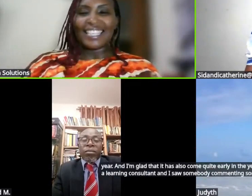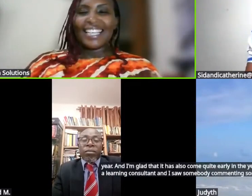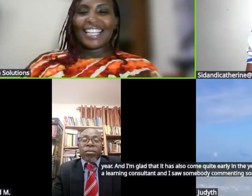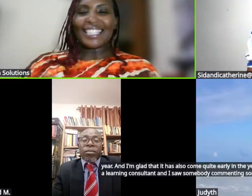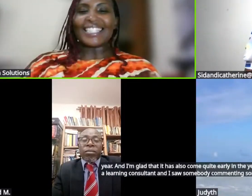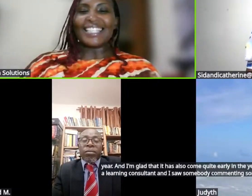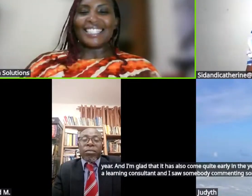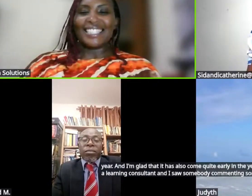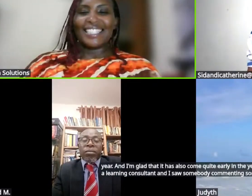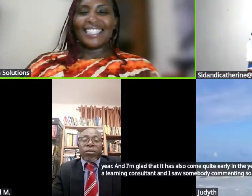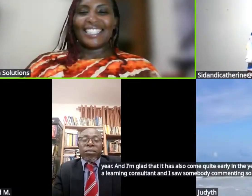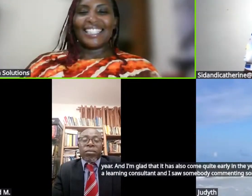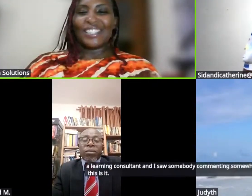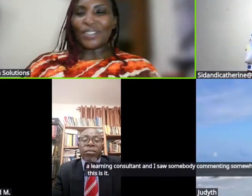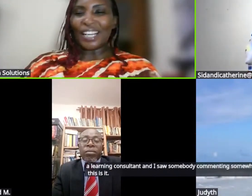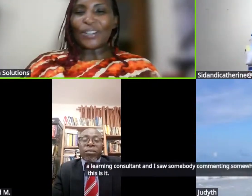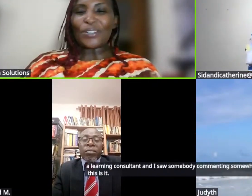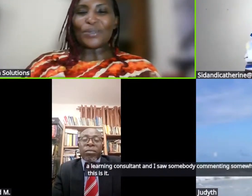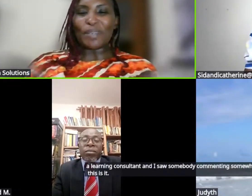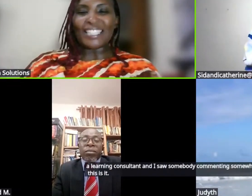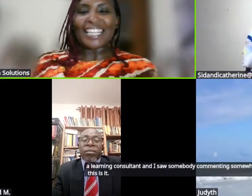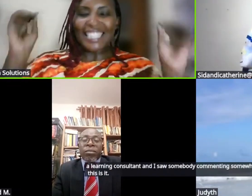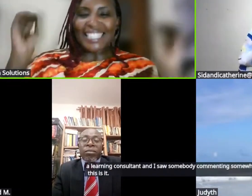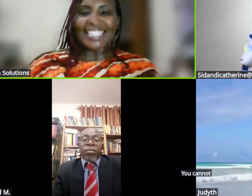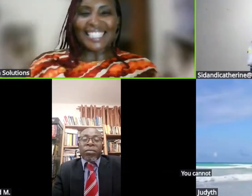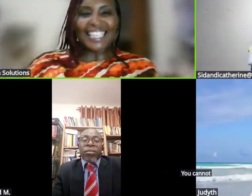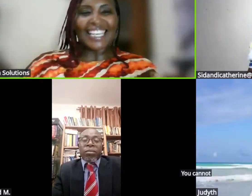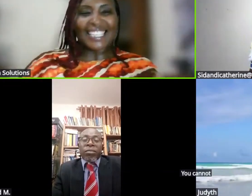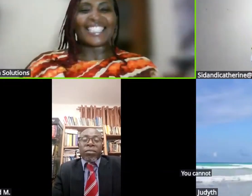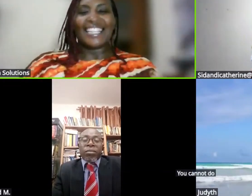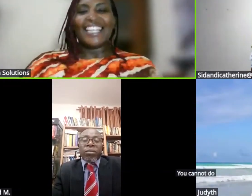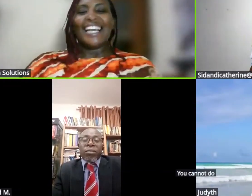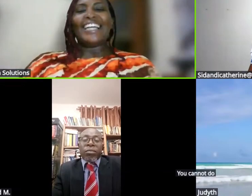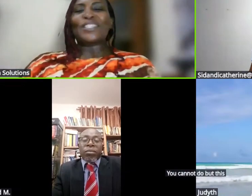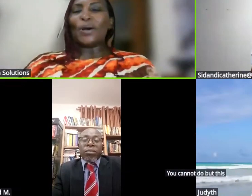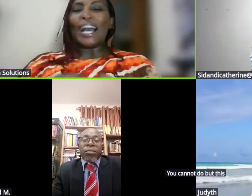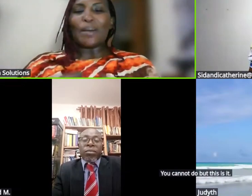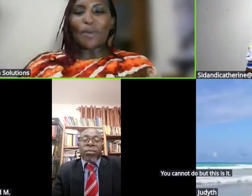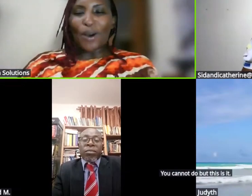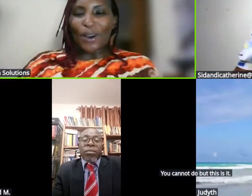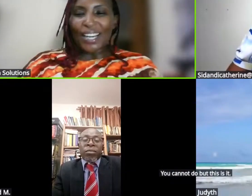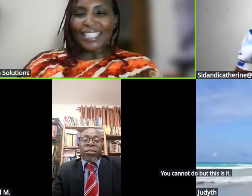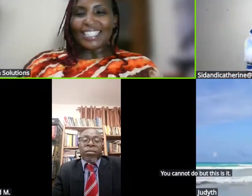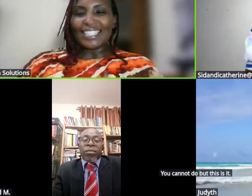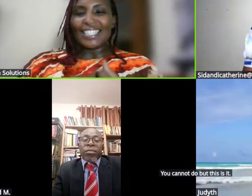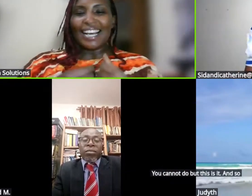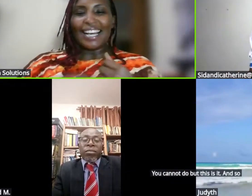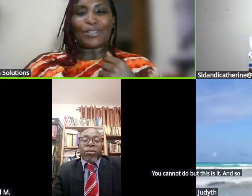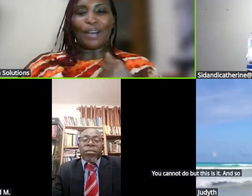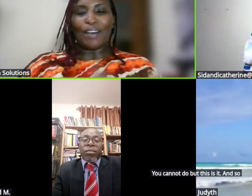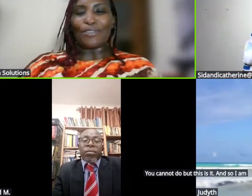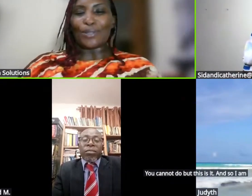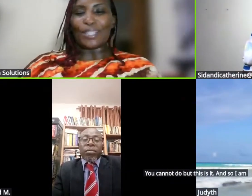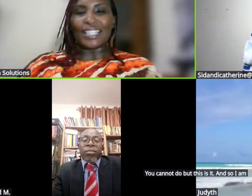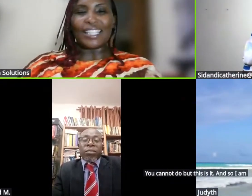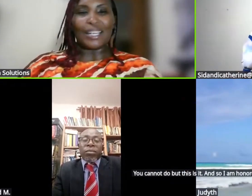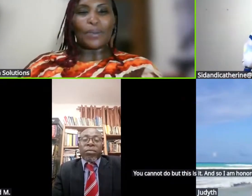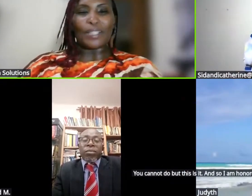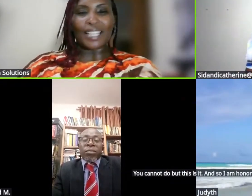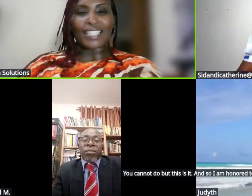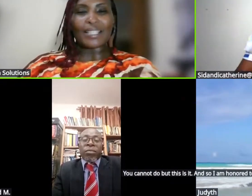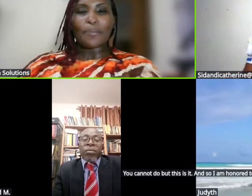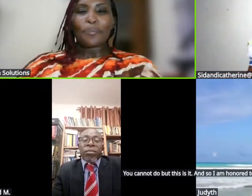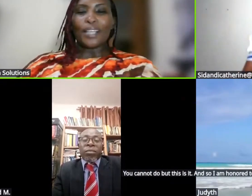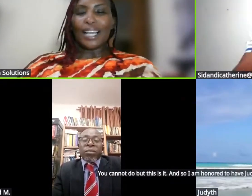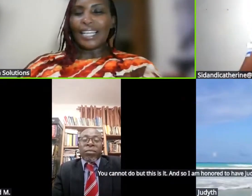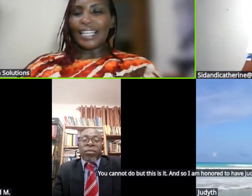Grace, this is it. You cannot do better. This is it. And so I am honored to have Judith here with